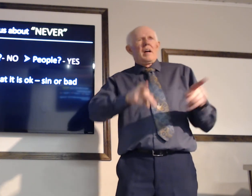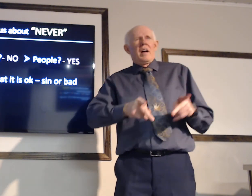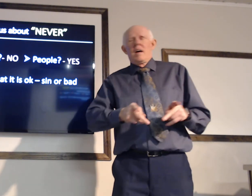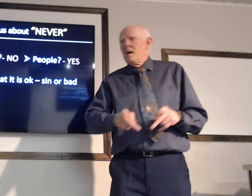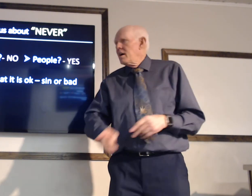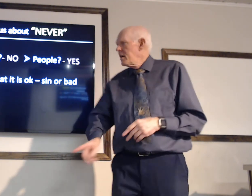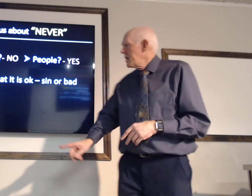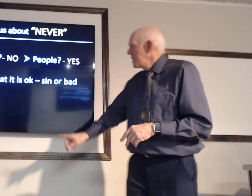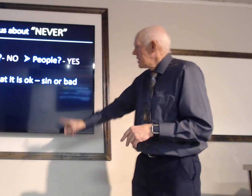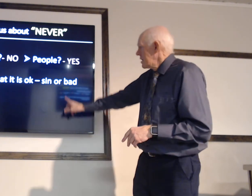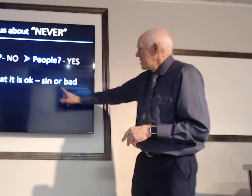that it's okay.